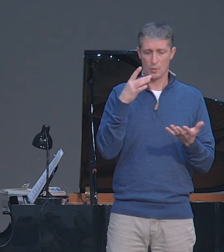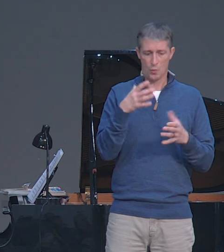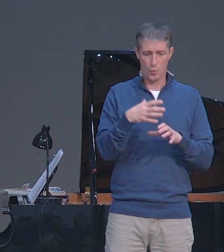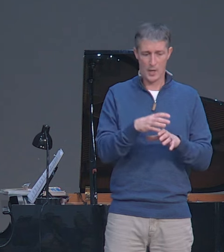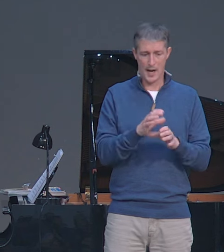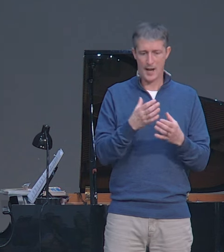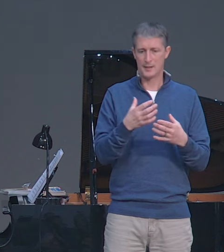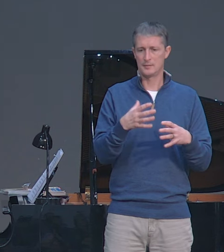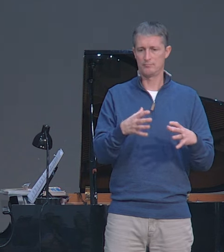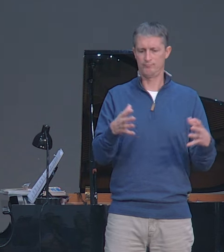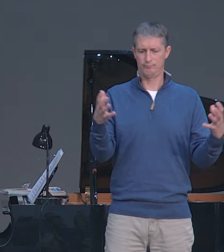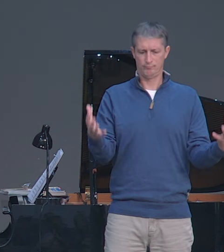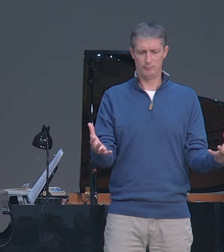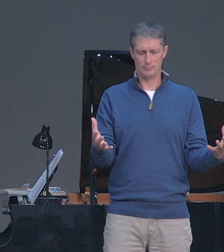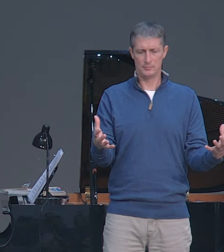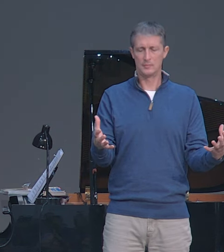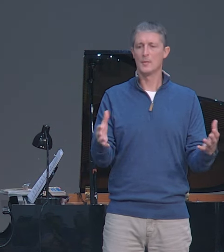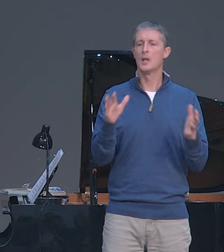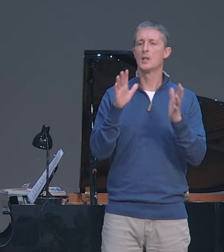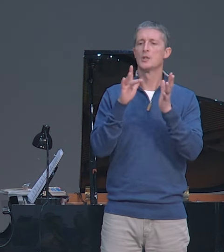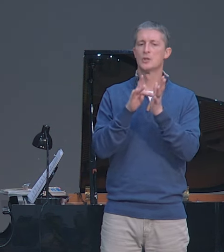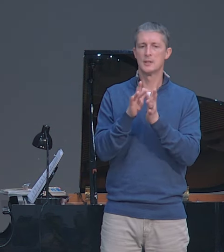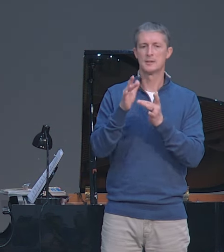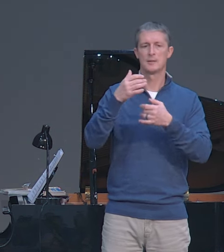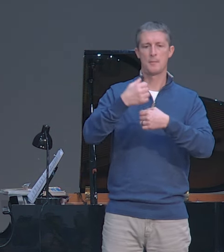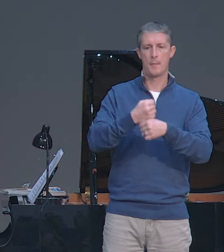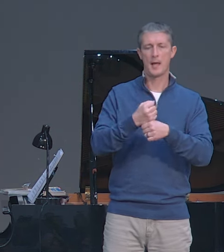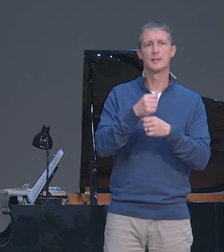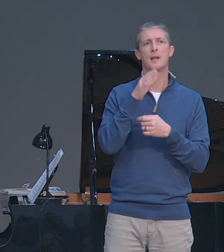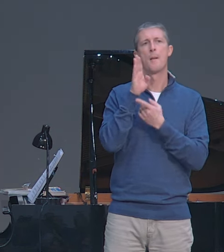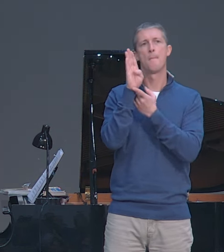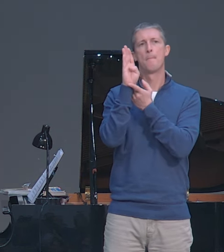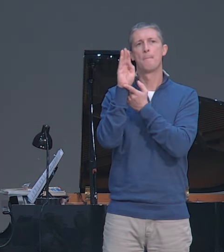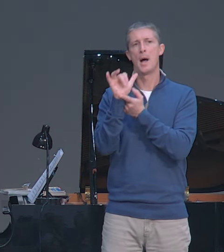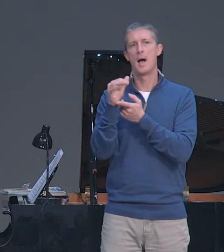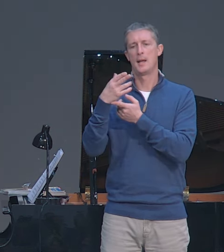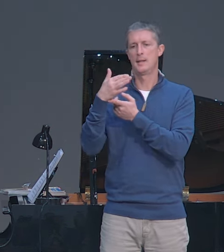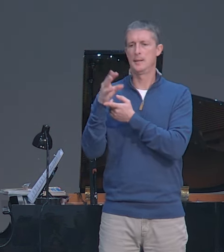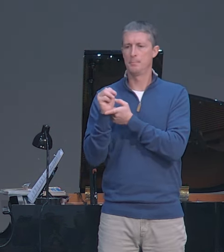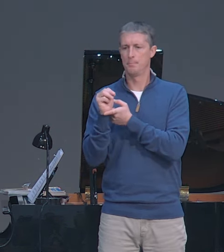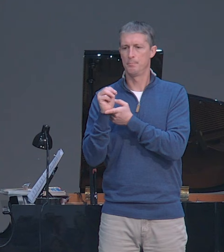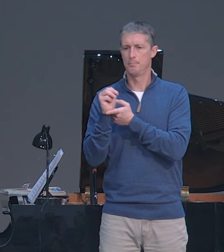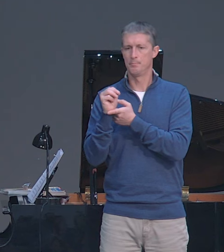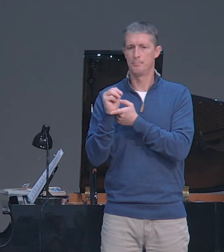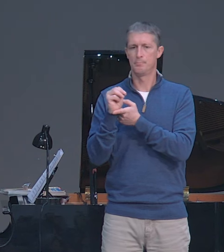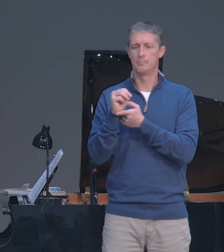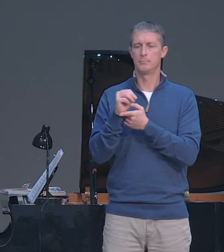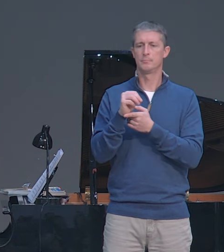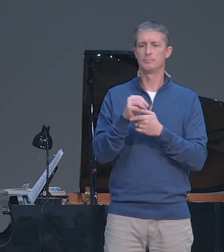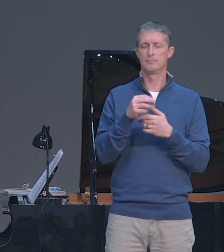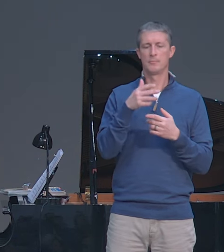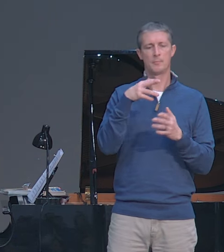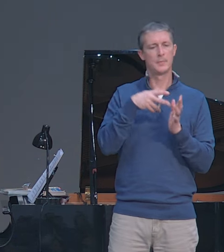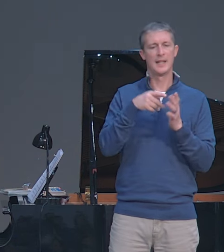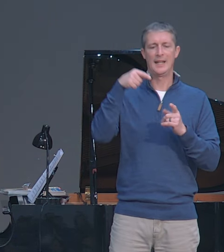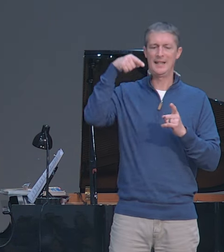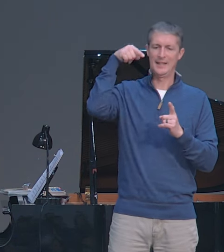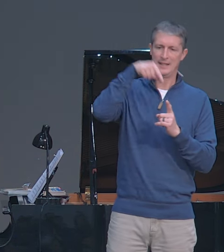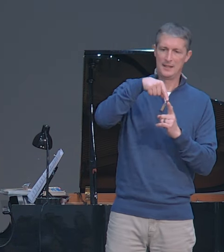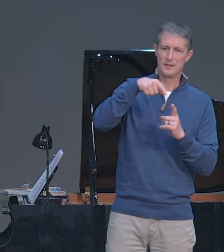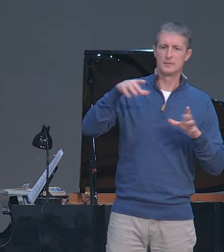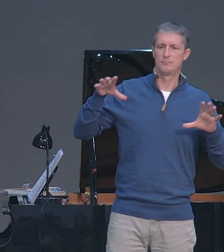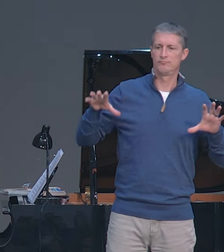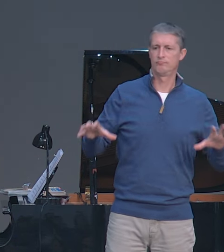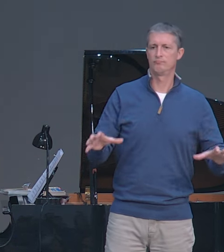Very simply, he says in the beginning of verse 16, for by him all things were created, in heaven and